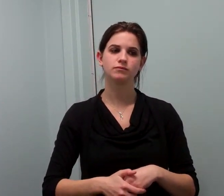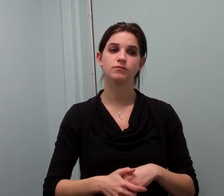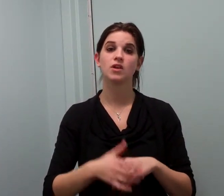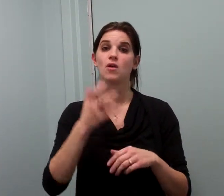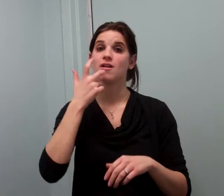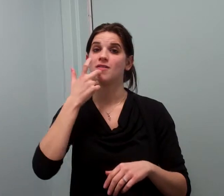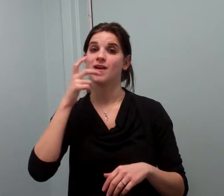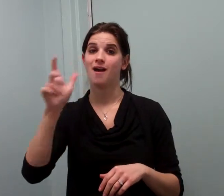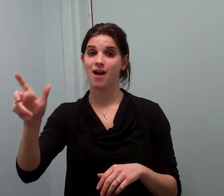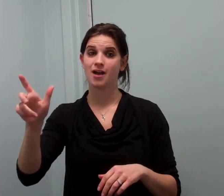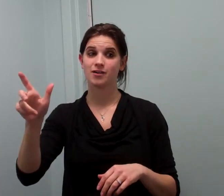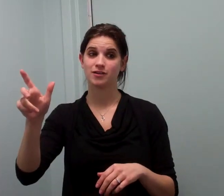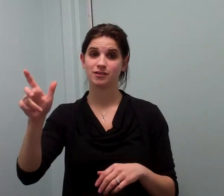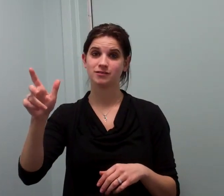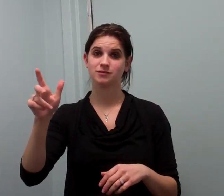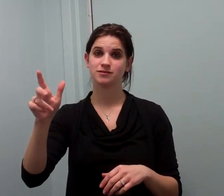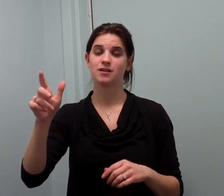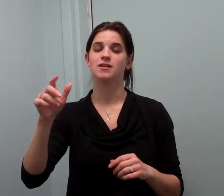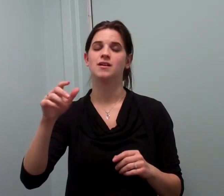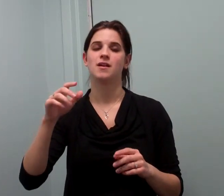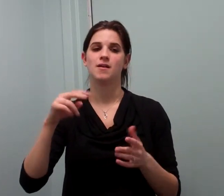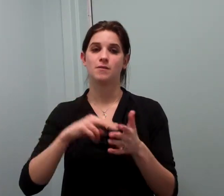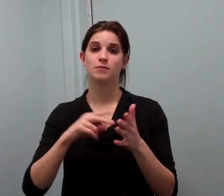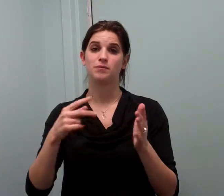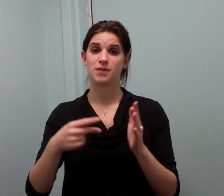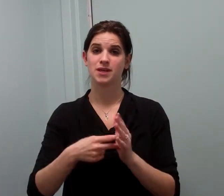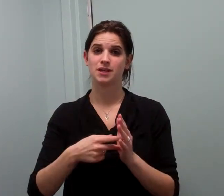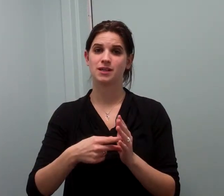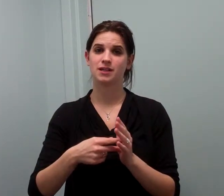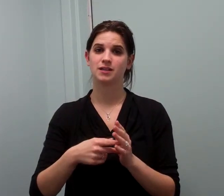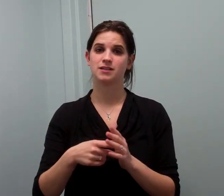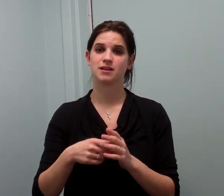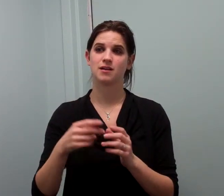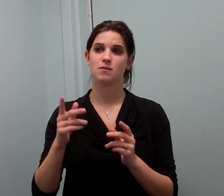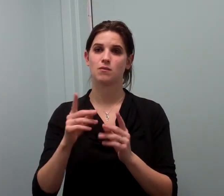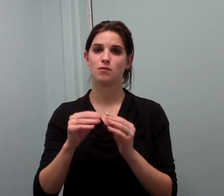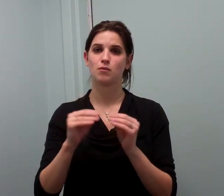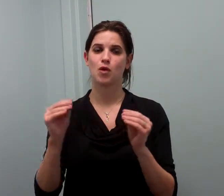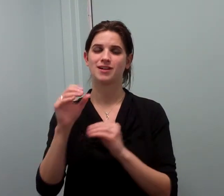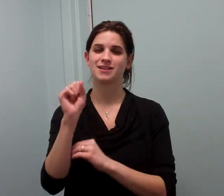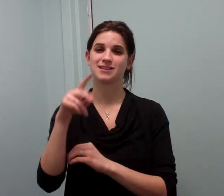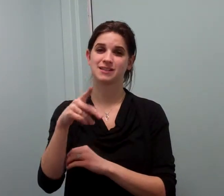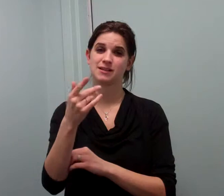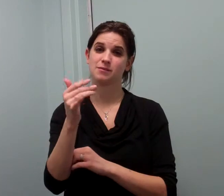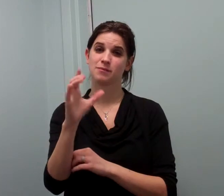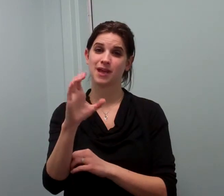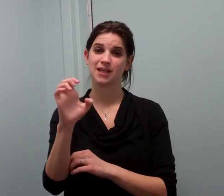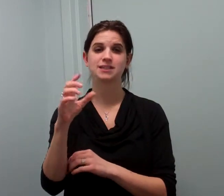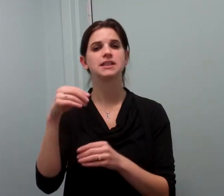molecules. If there's more space between the air molecules, what does that mean that you can put in those spaces?